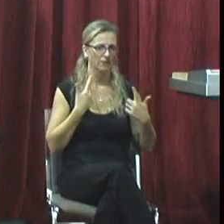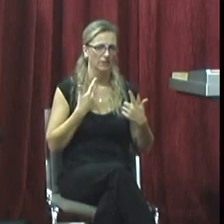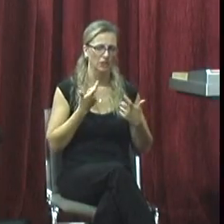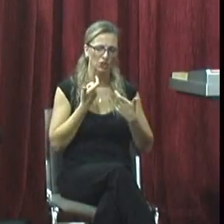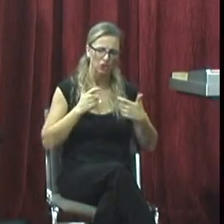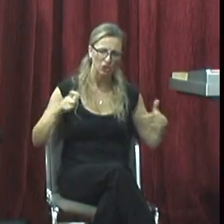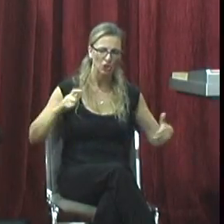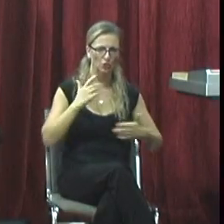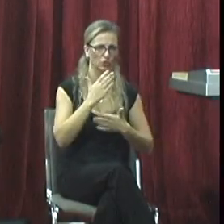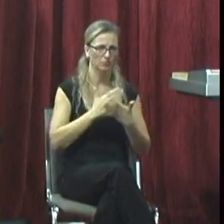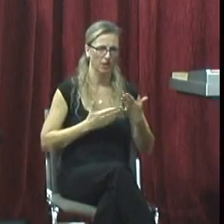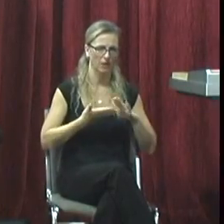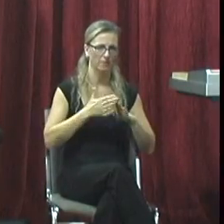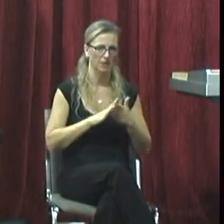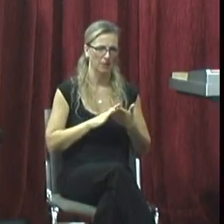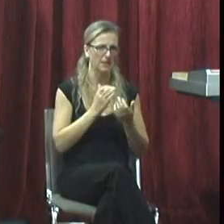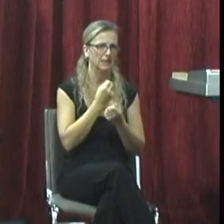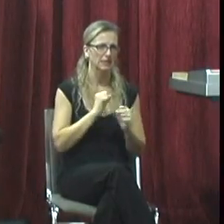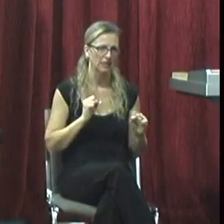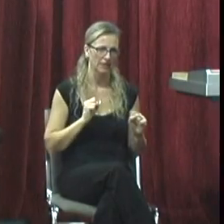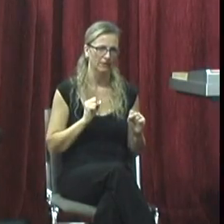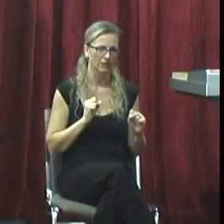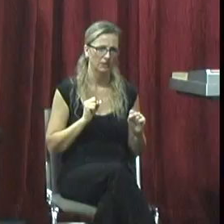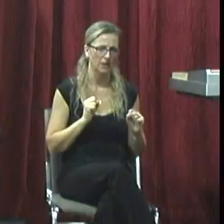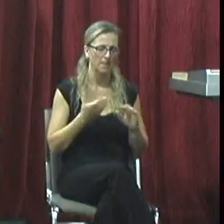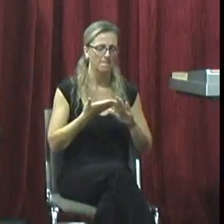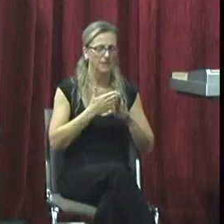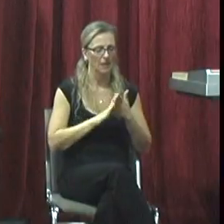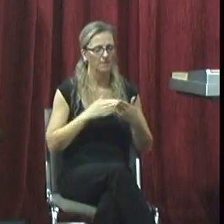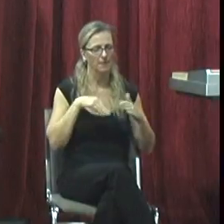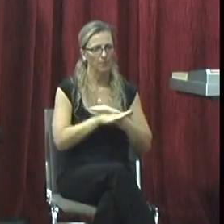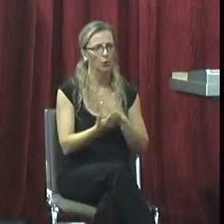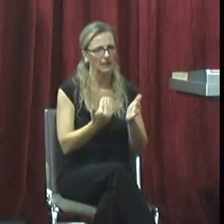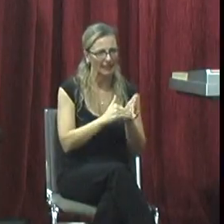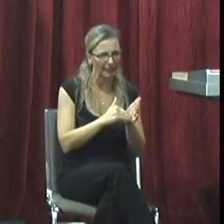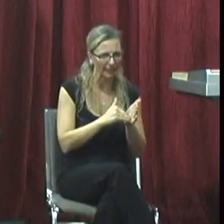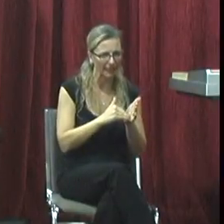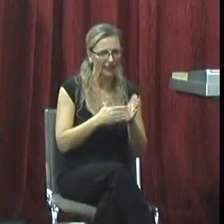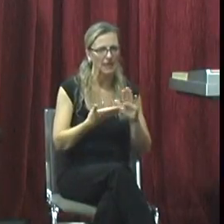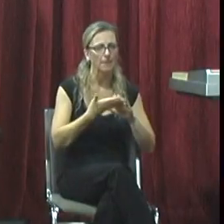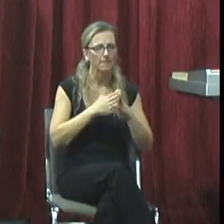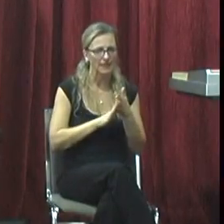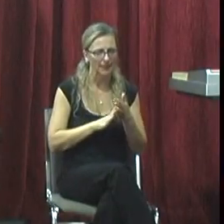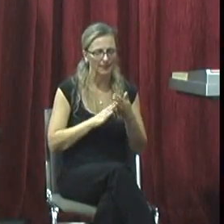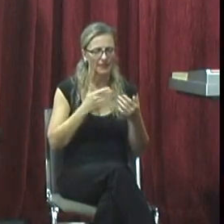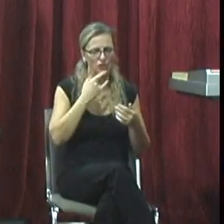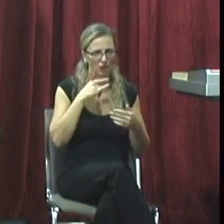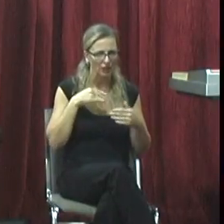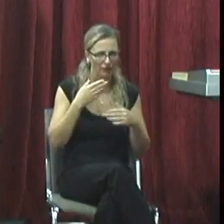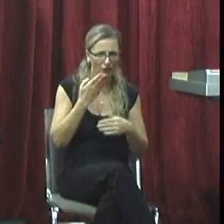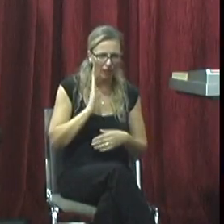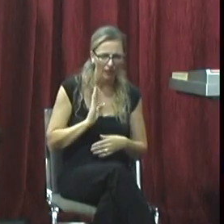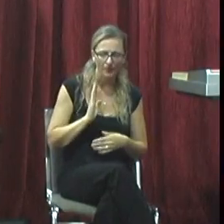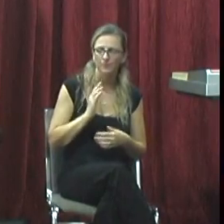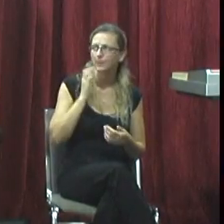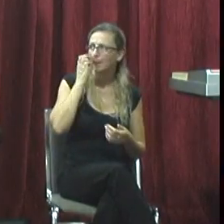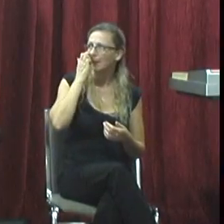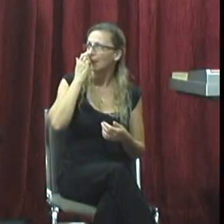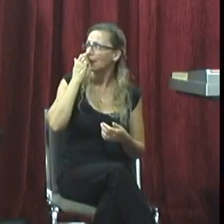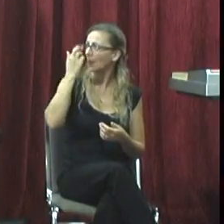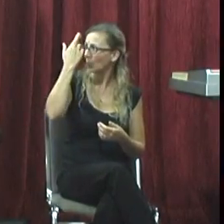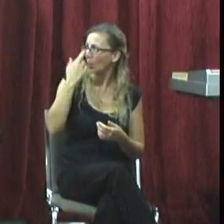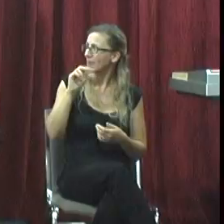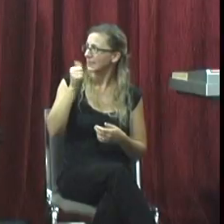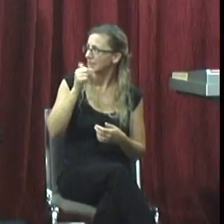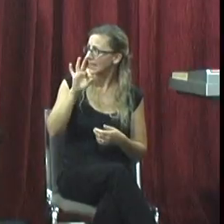getting saved, of being born again, of becoming a child of God. That's what it's all about. Romans chapter 10, verse